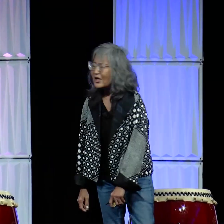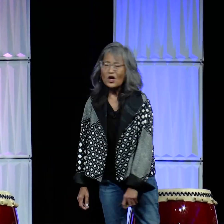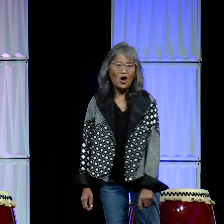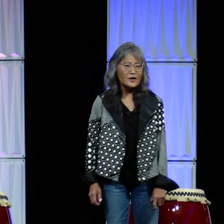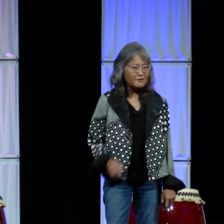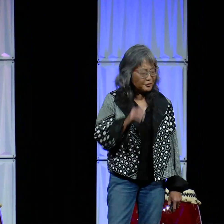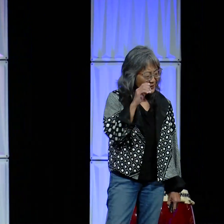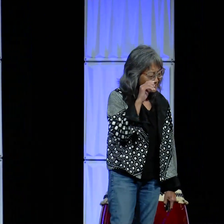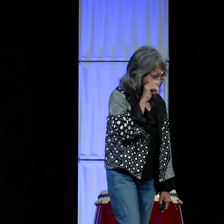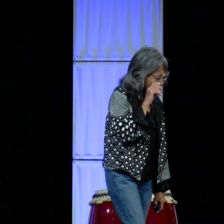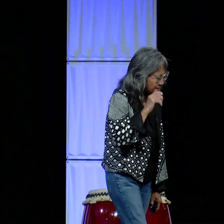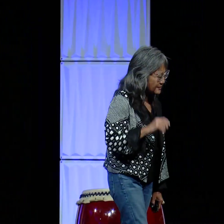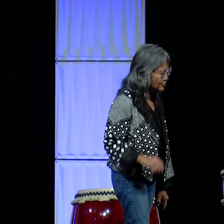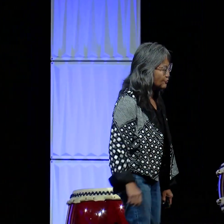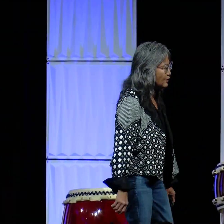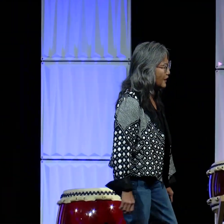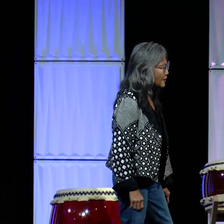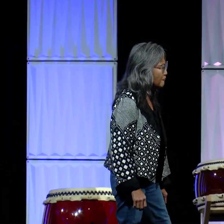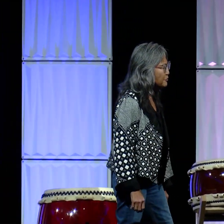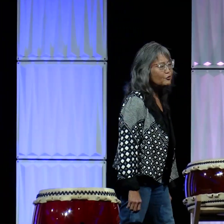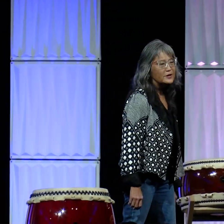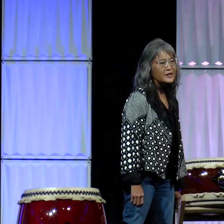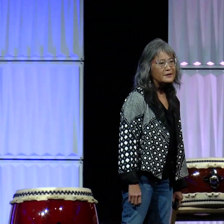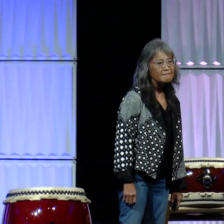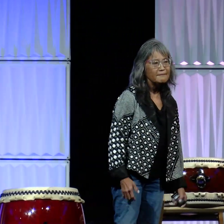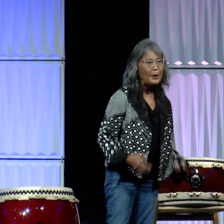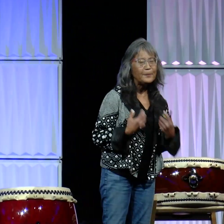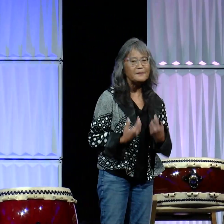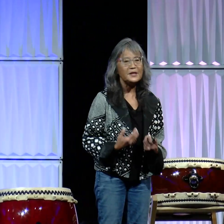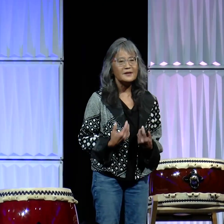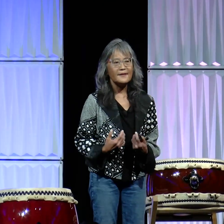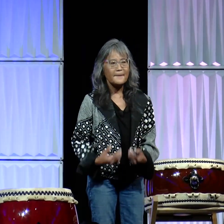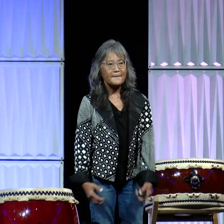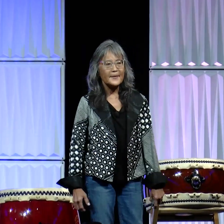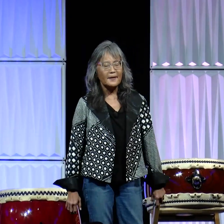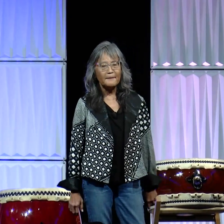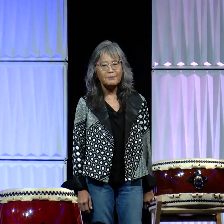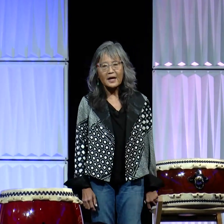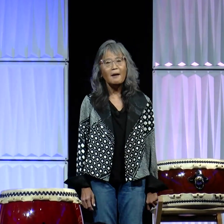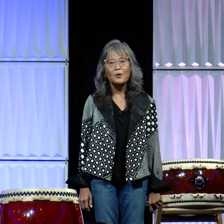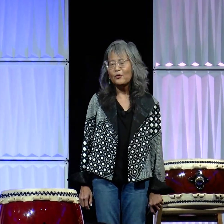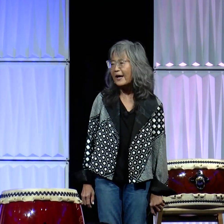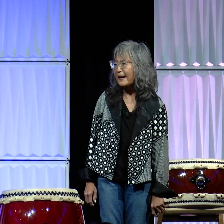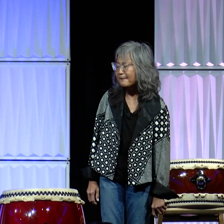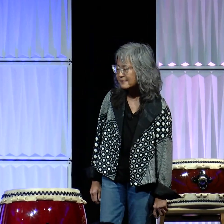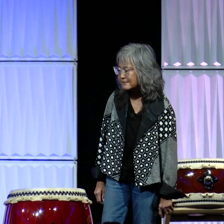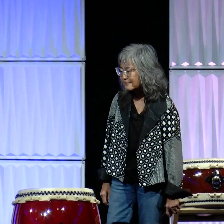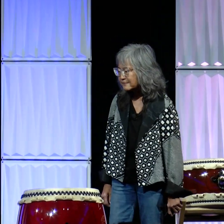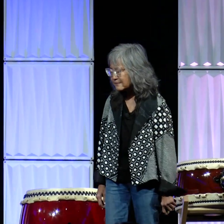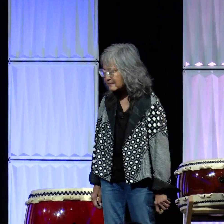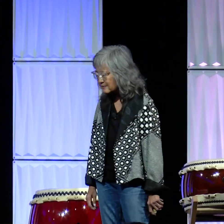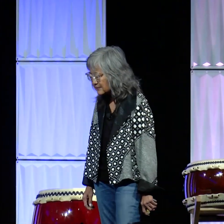So I called a few people who have been really helping me become who I am.